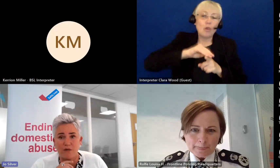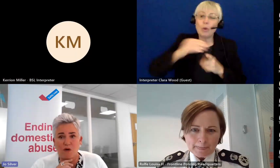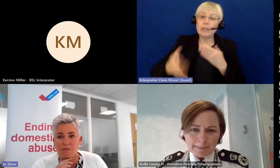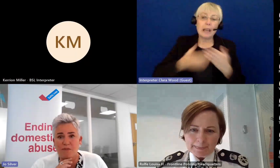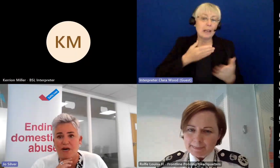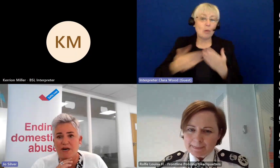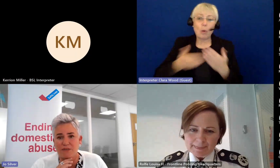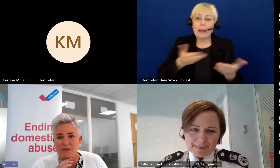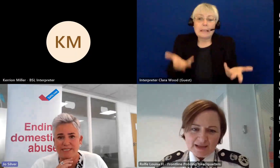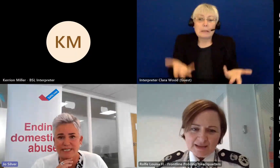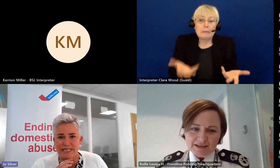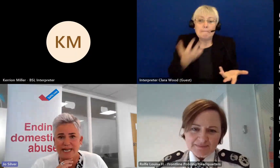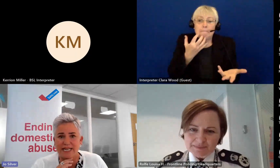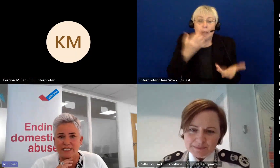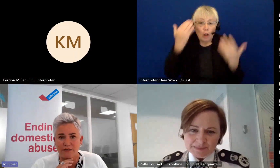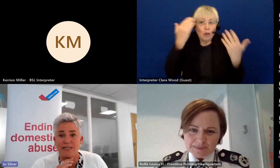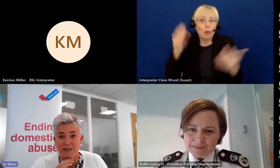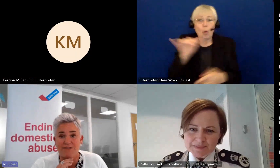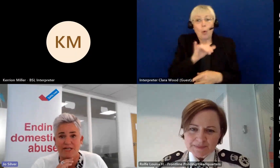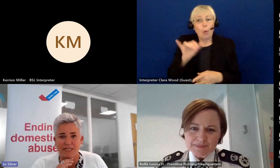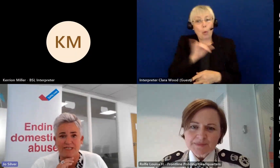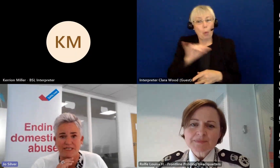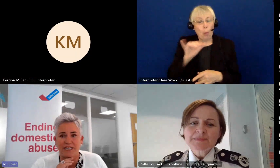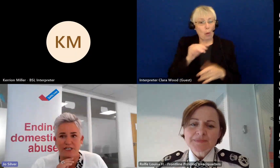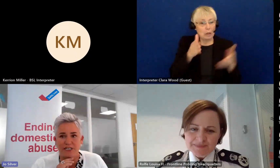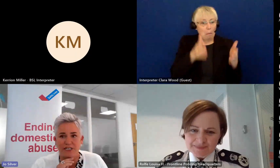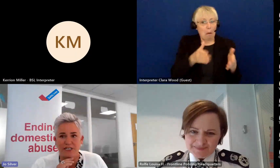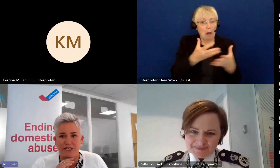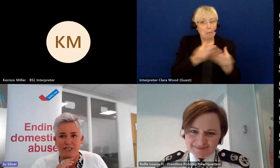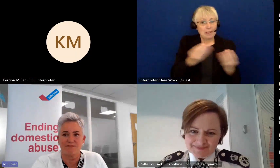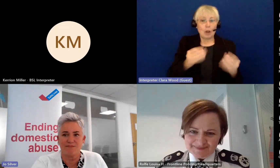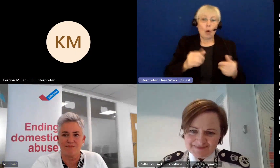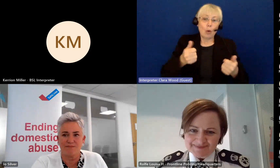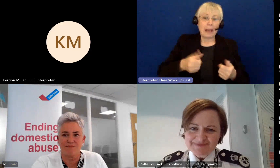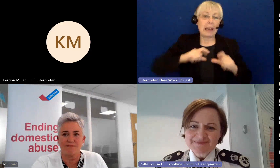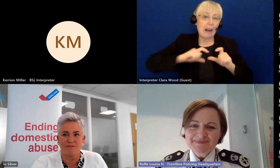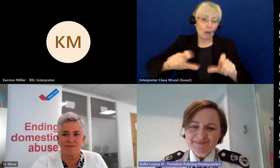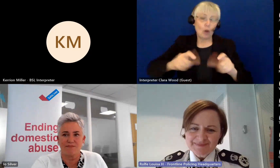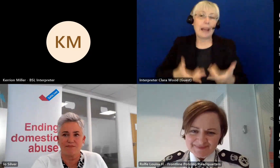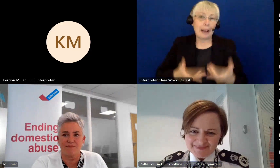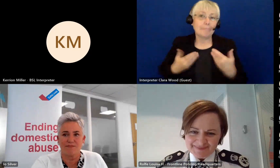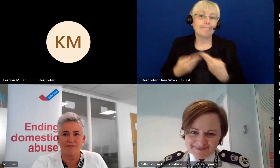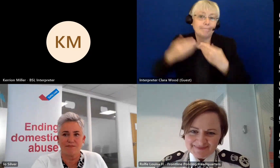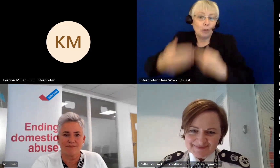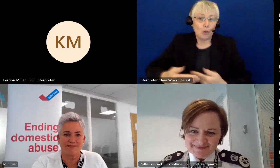so we don't know what part was missing yet, so it'll be fine. Thank you.